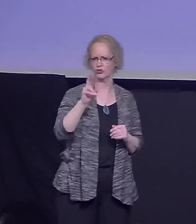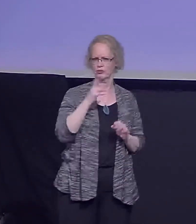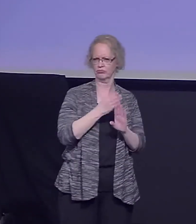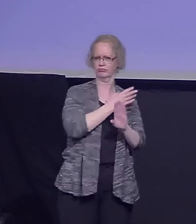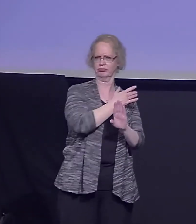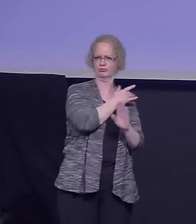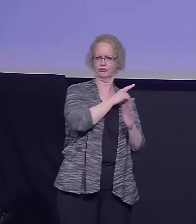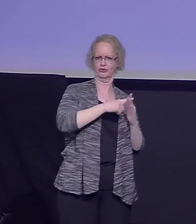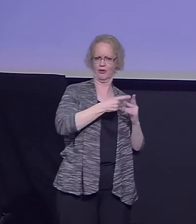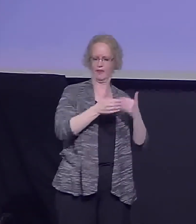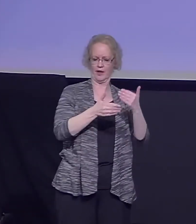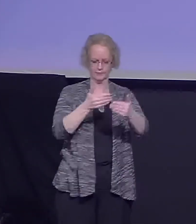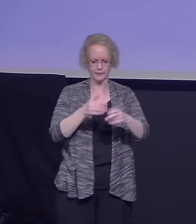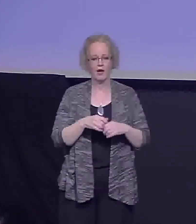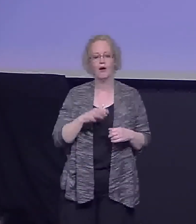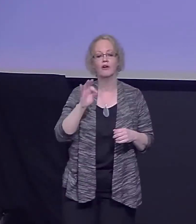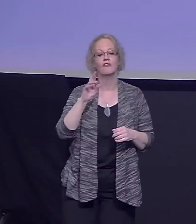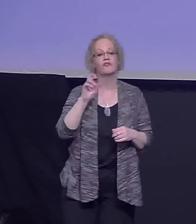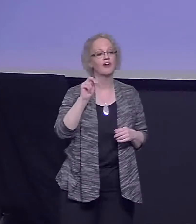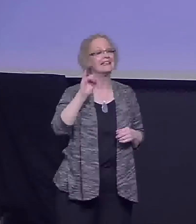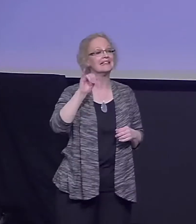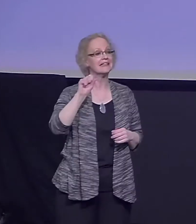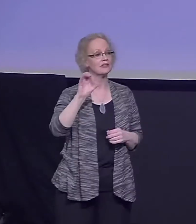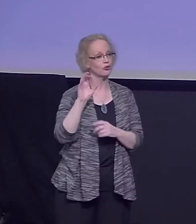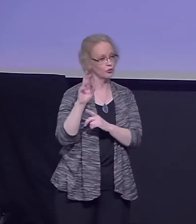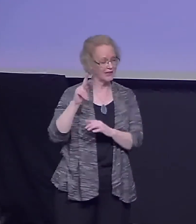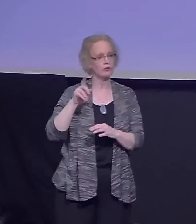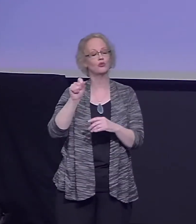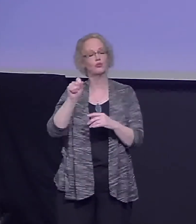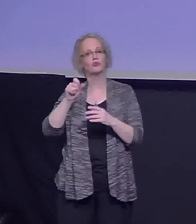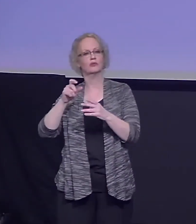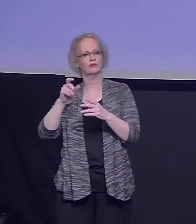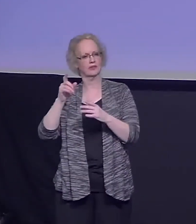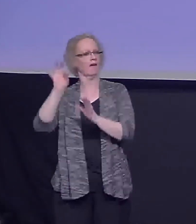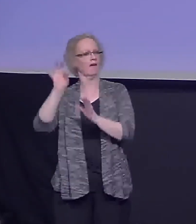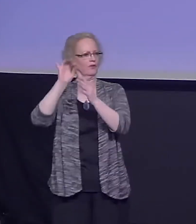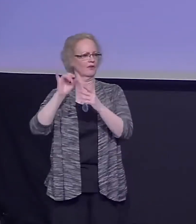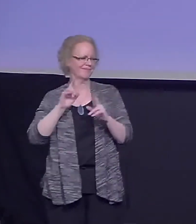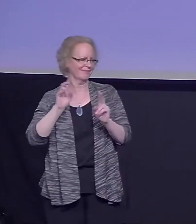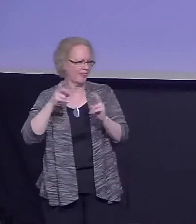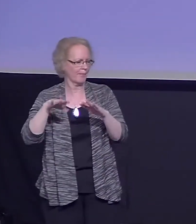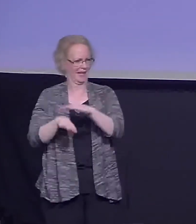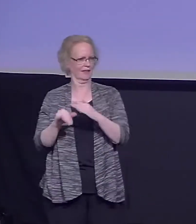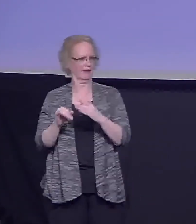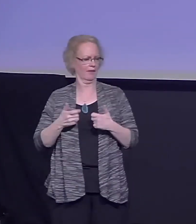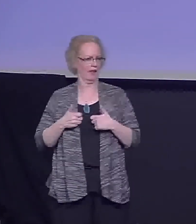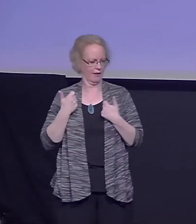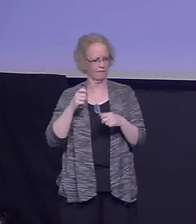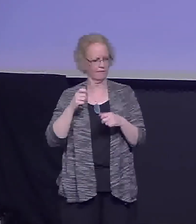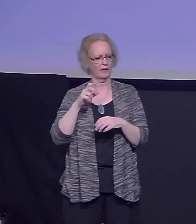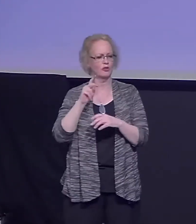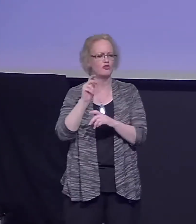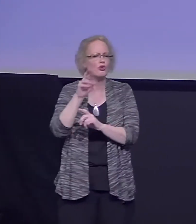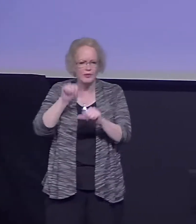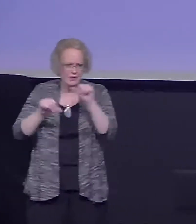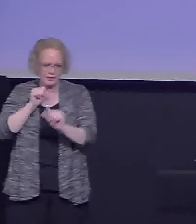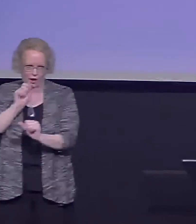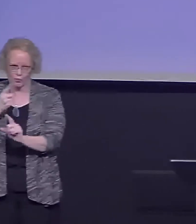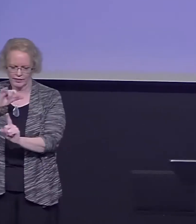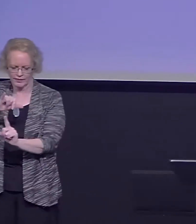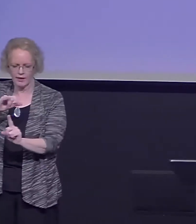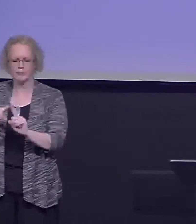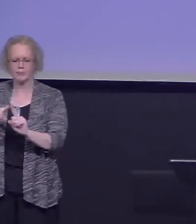Prize for discovering the basis of life, always stayed out of science. He dabbled in neuroscience when he kind